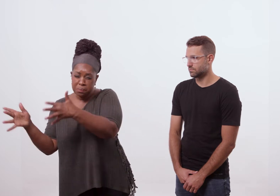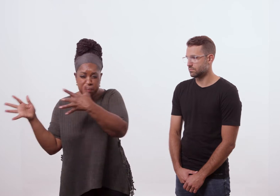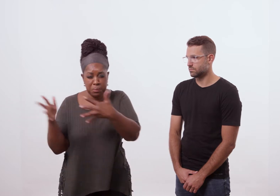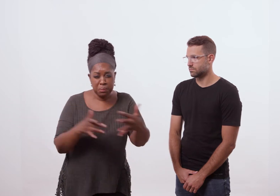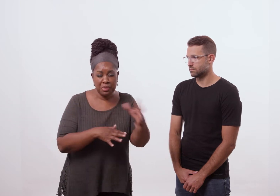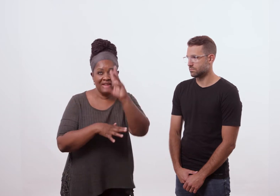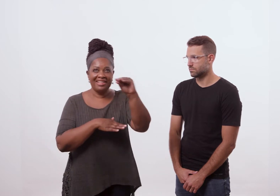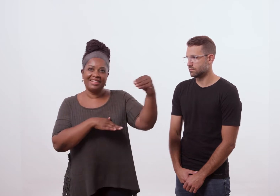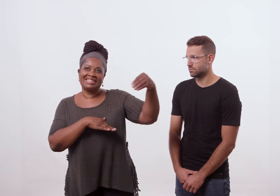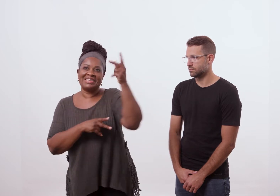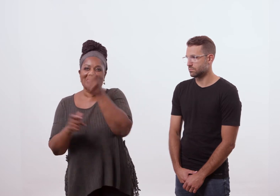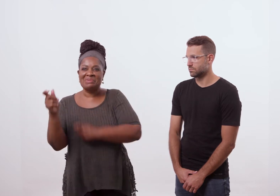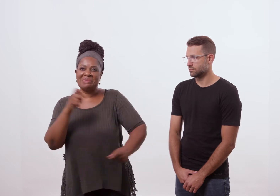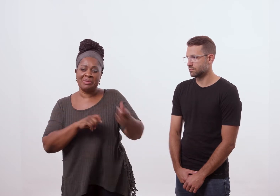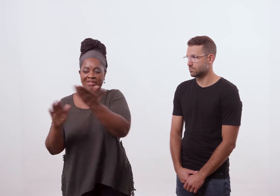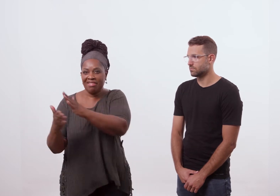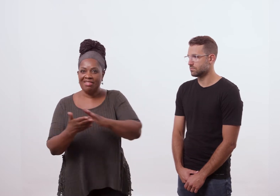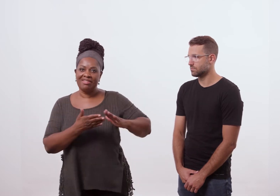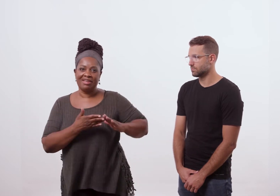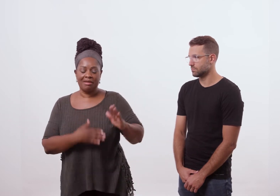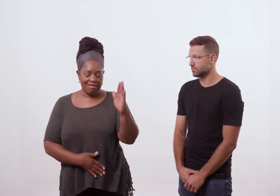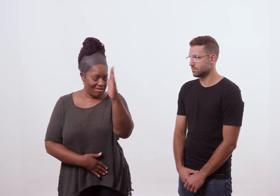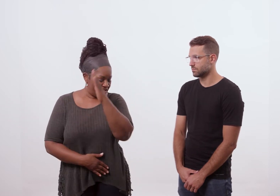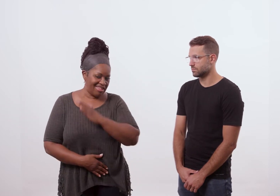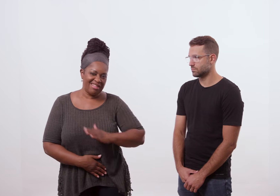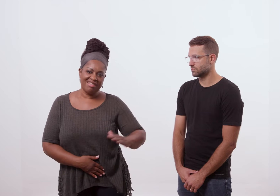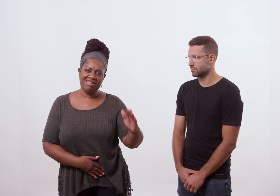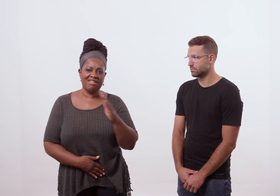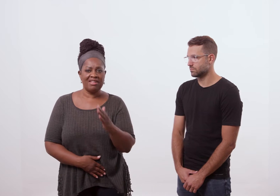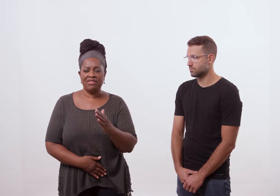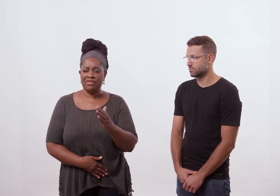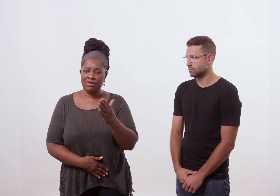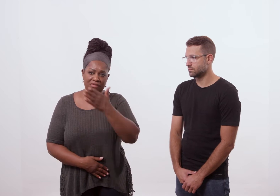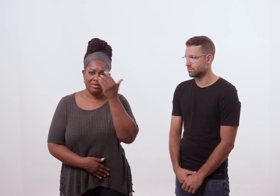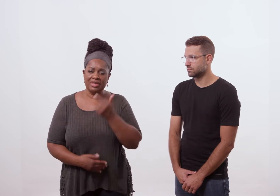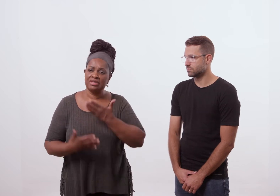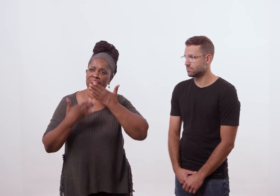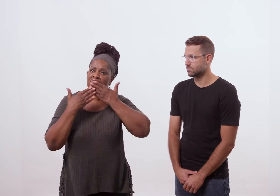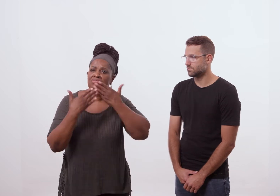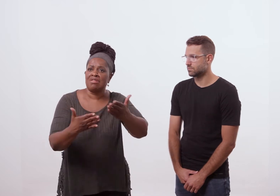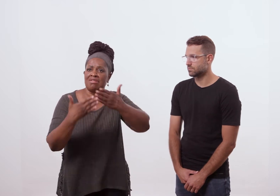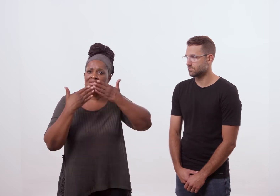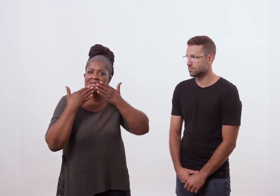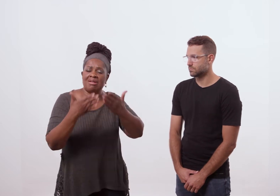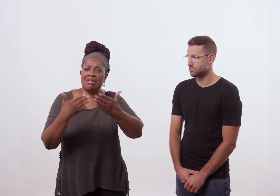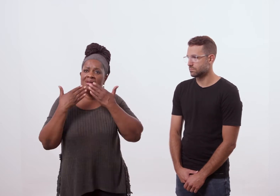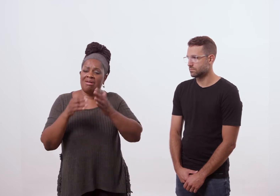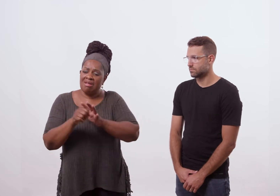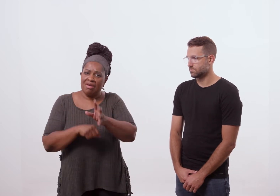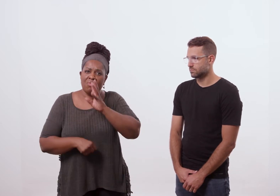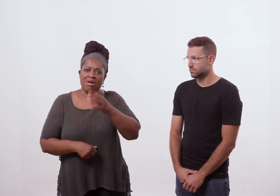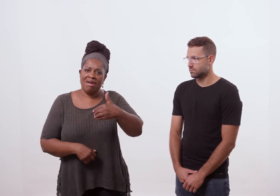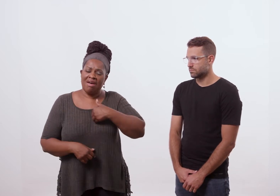The Sun Folk of this village never take this precious source of life for granted.